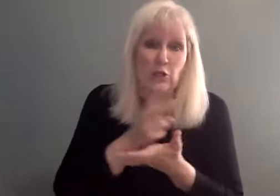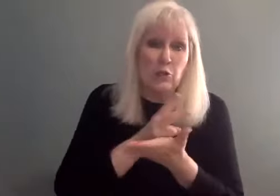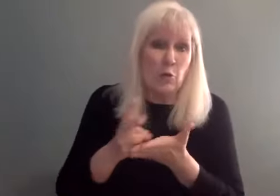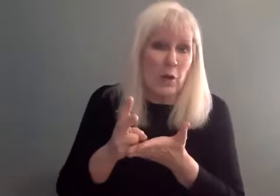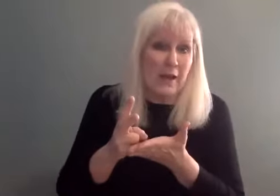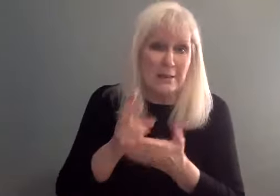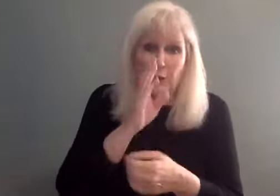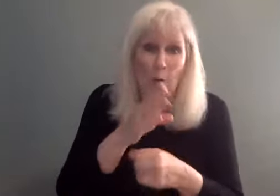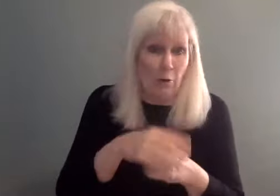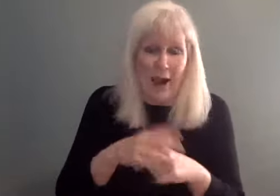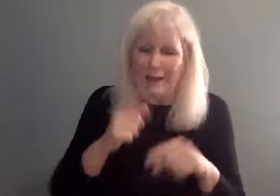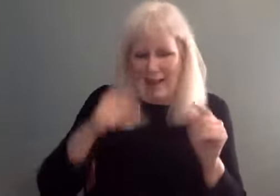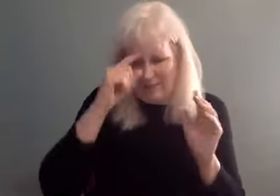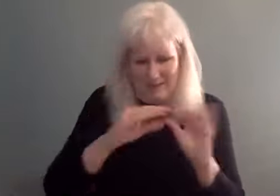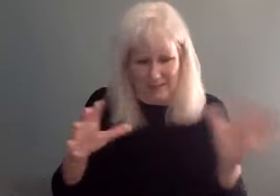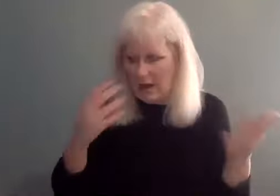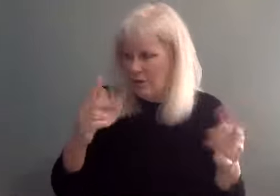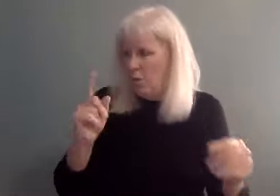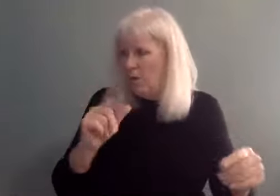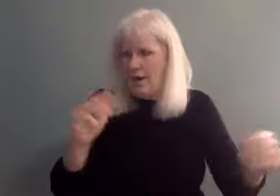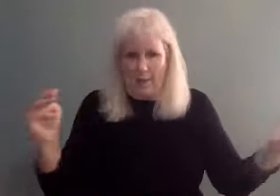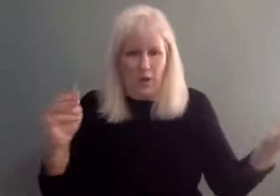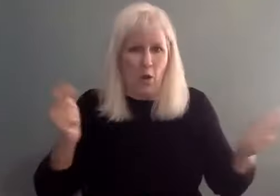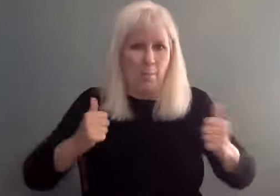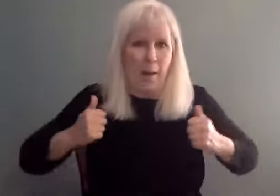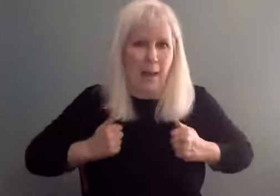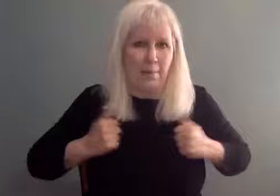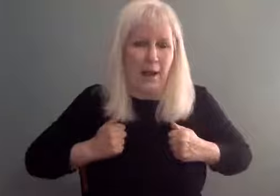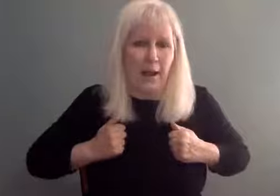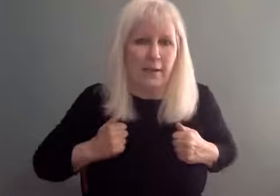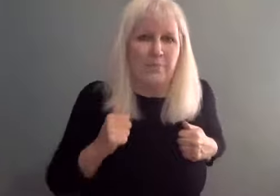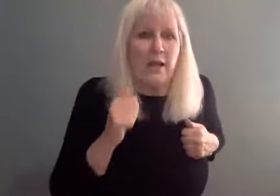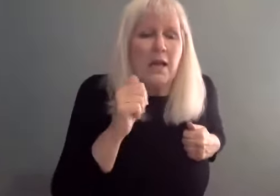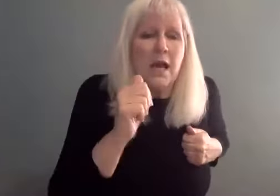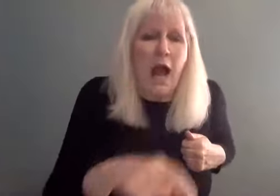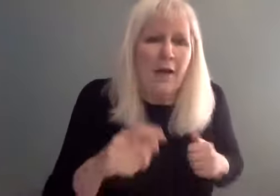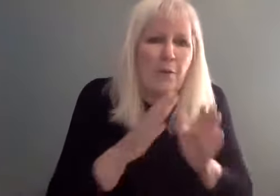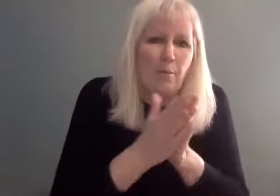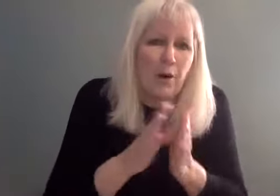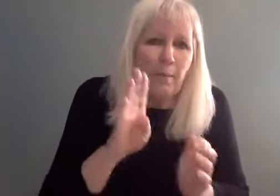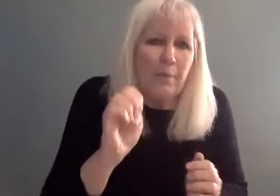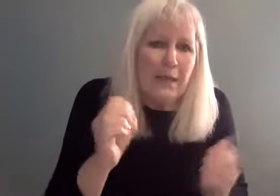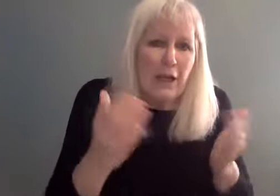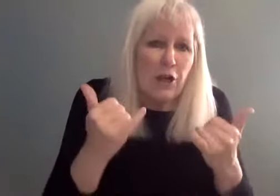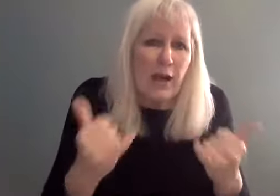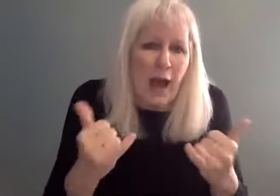and not know where I am, and my backpack with the book Be Here Now by Baba Ram Dass, my only worldly possessions. No more dog,